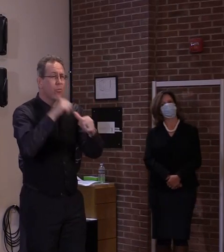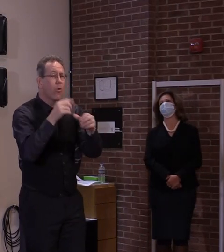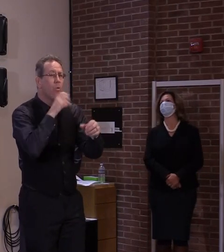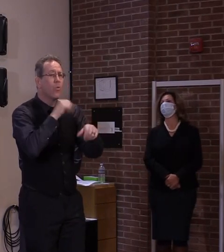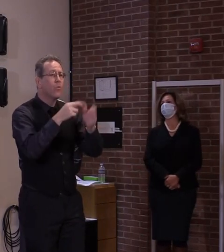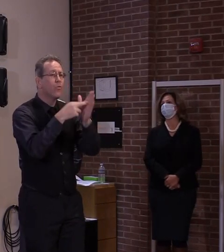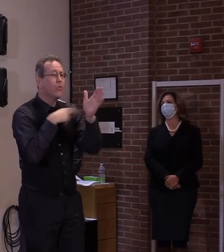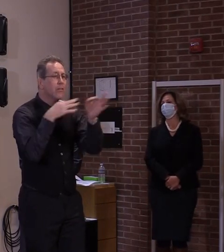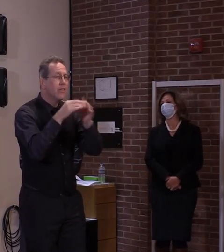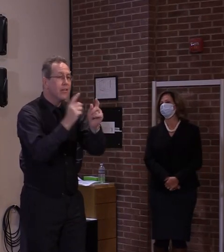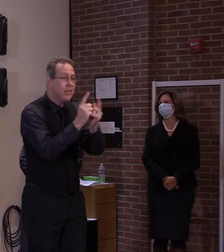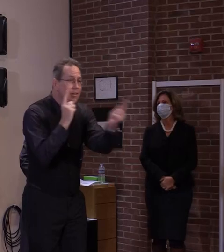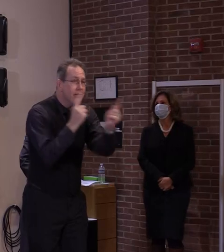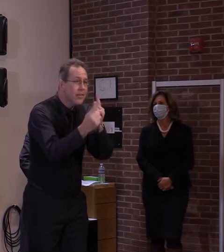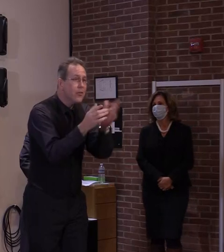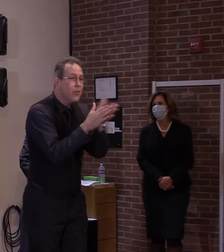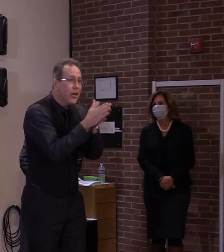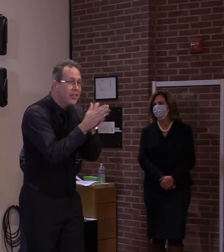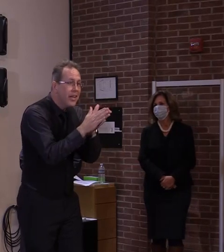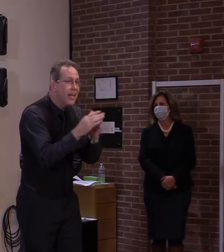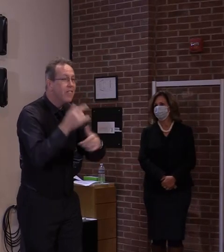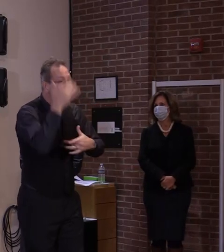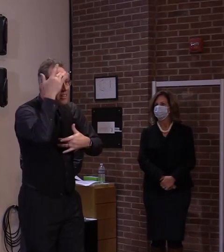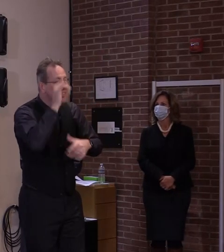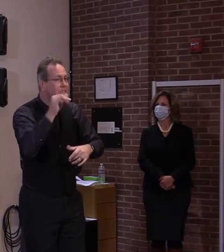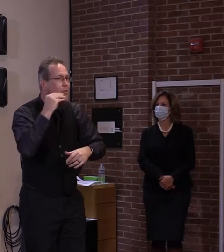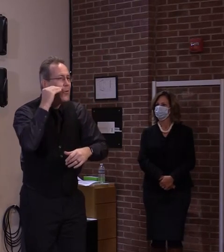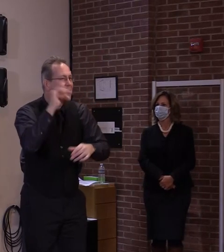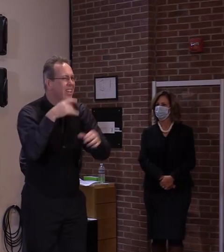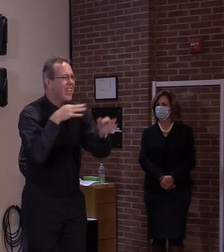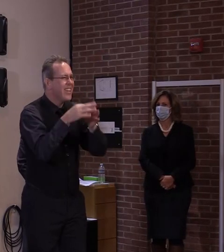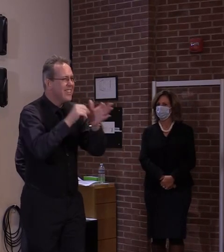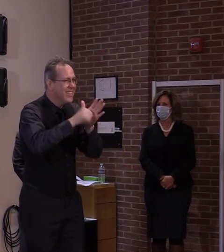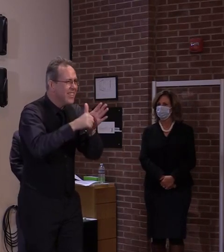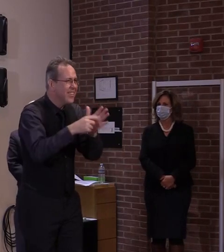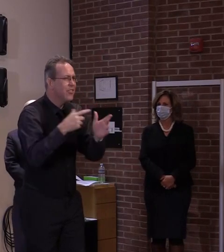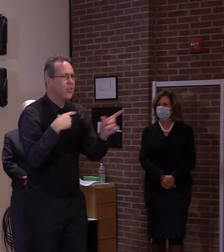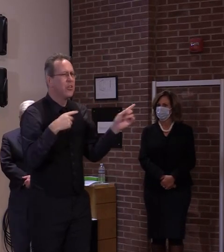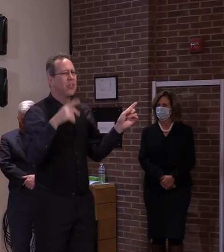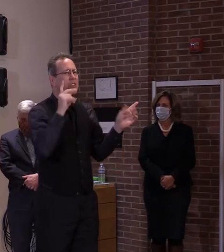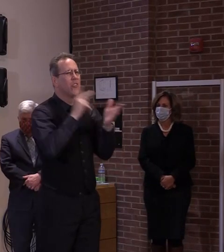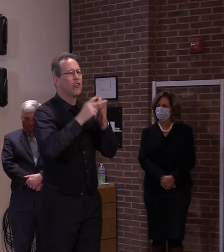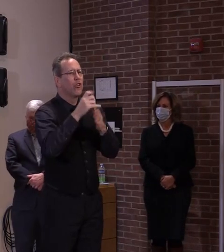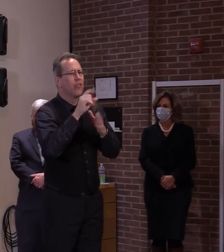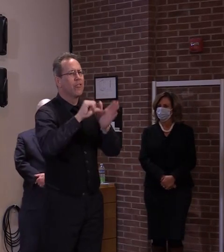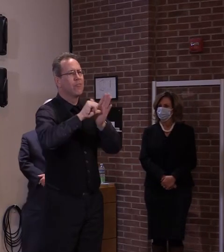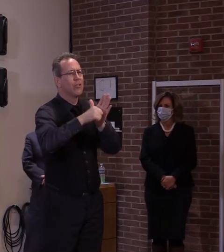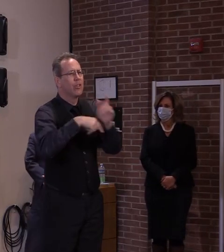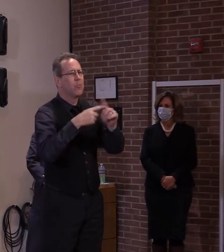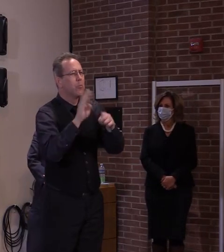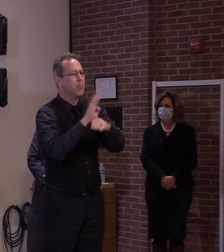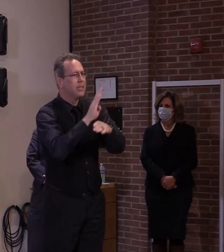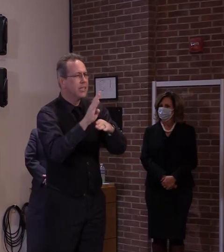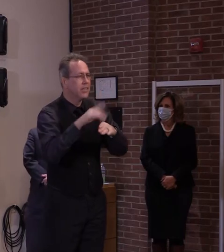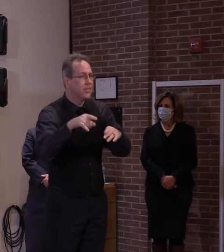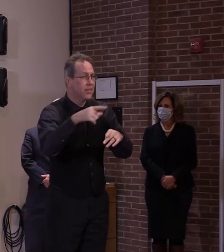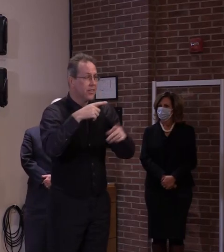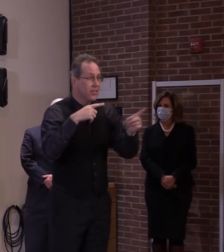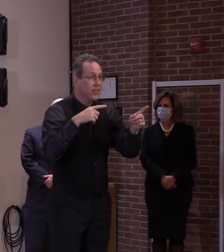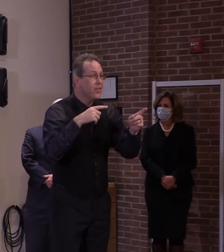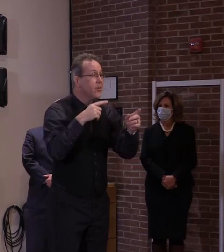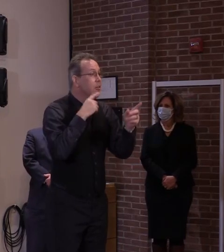describing. If you look at our most recent cases in Vermont, there's about a third to